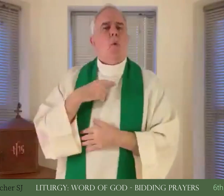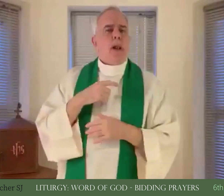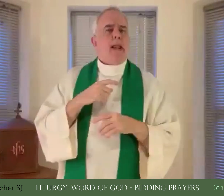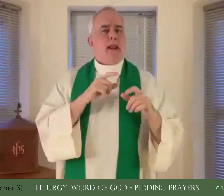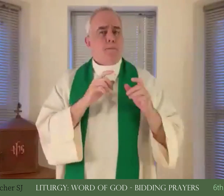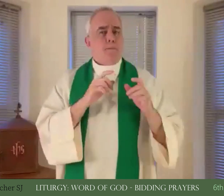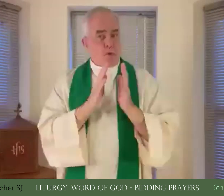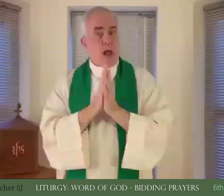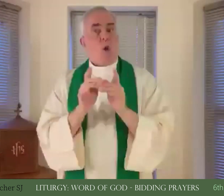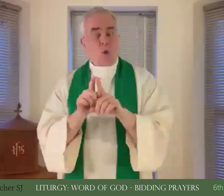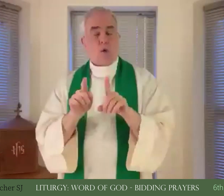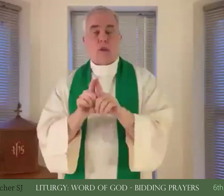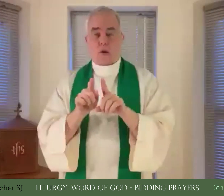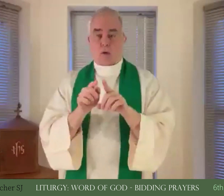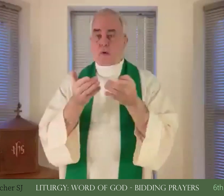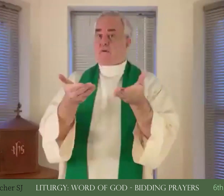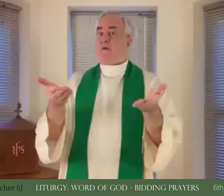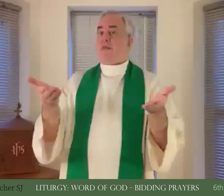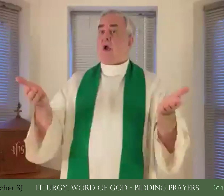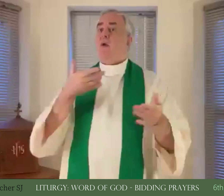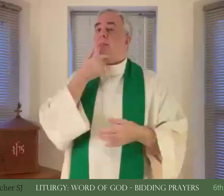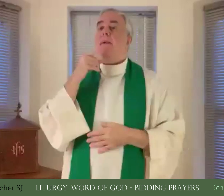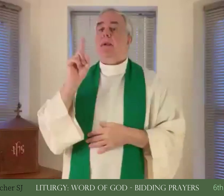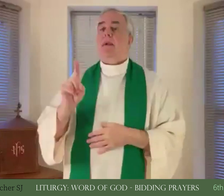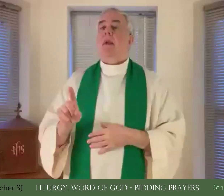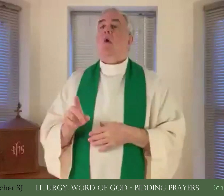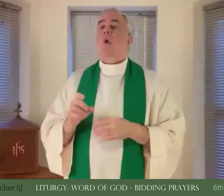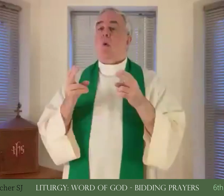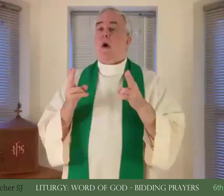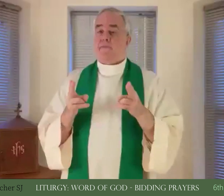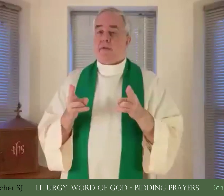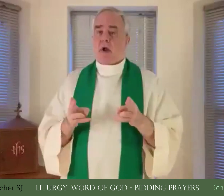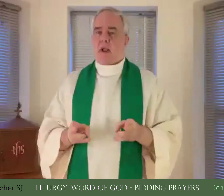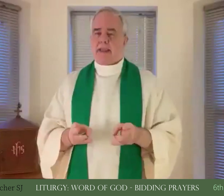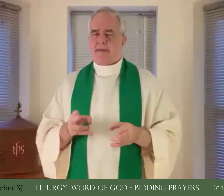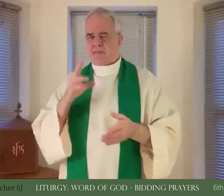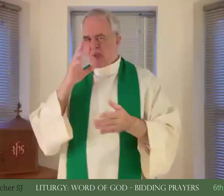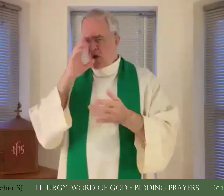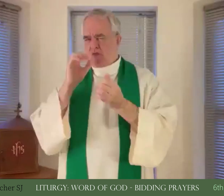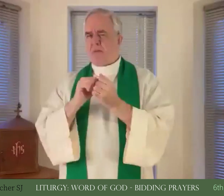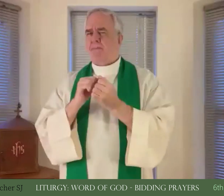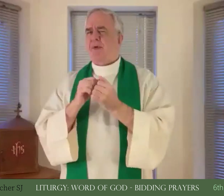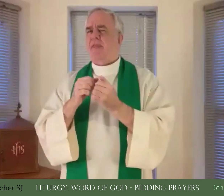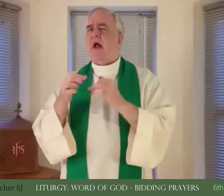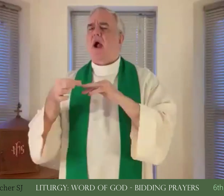We pray also for those people who have died. Remembering the